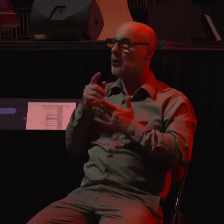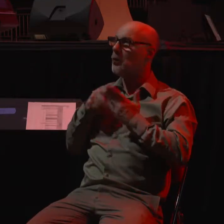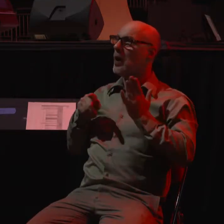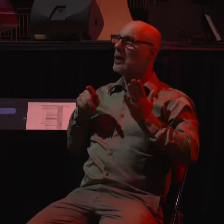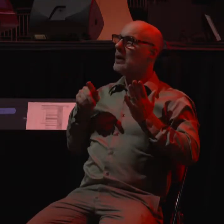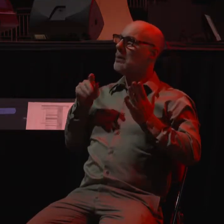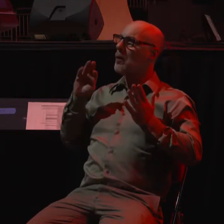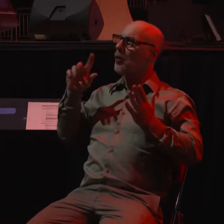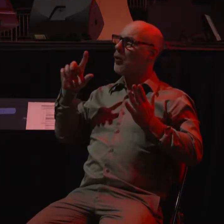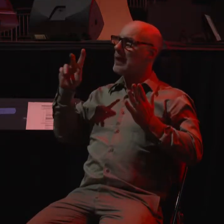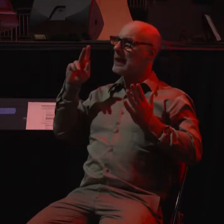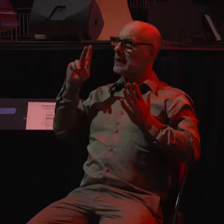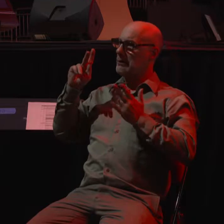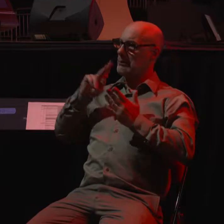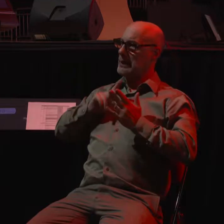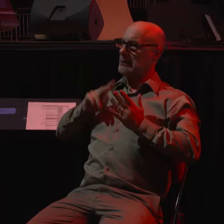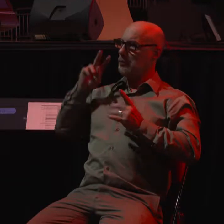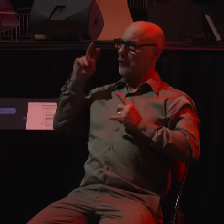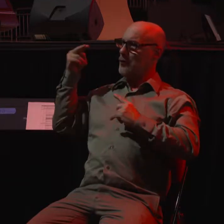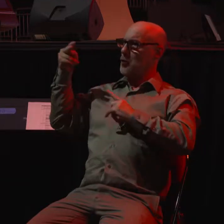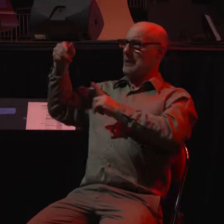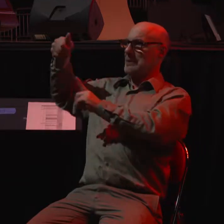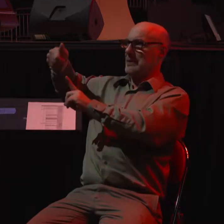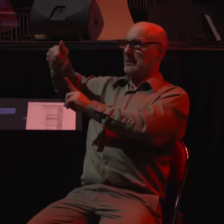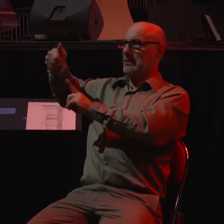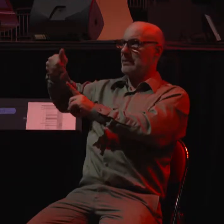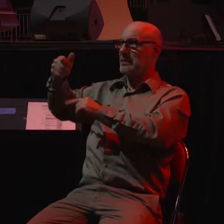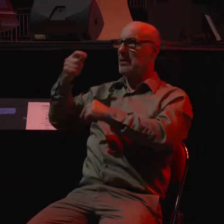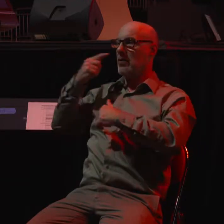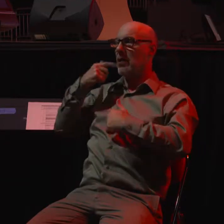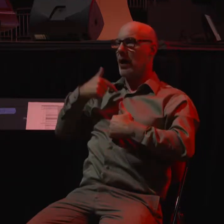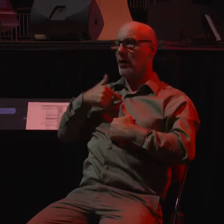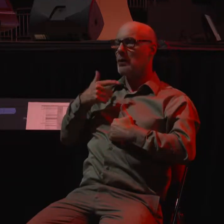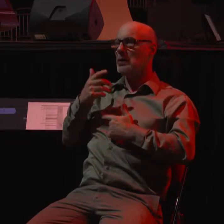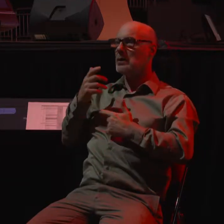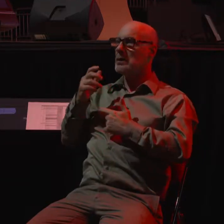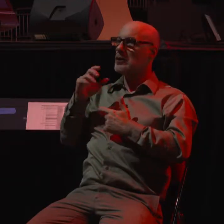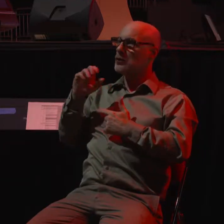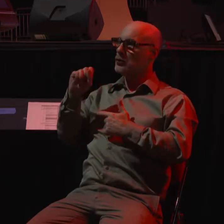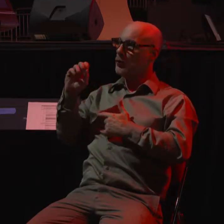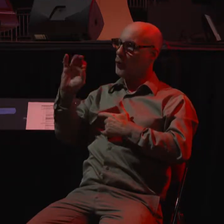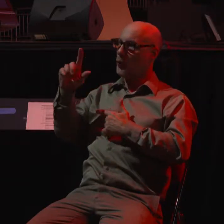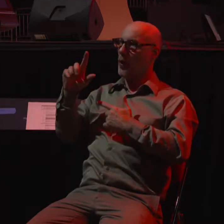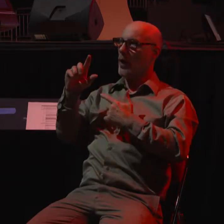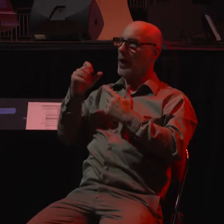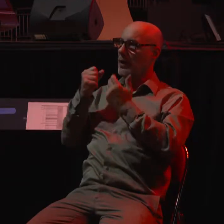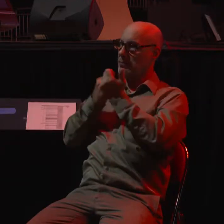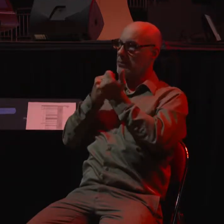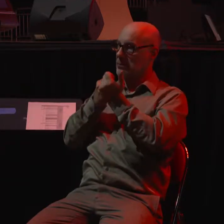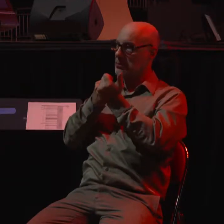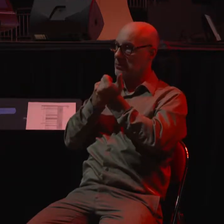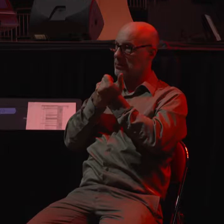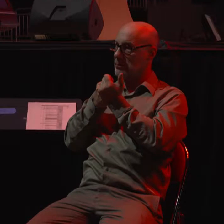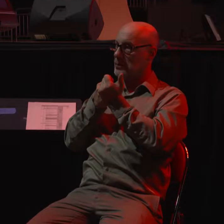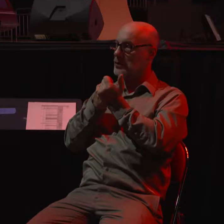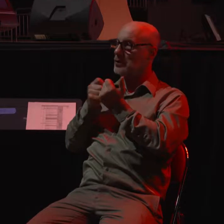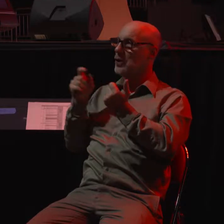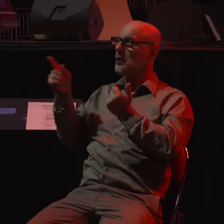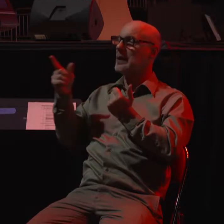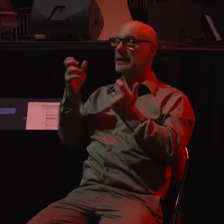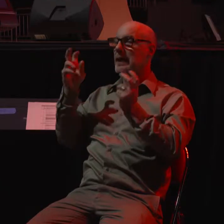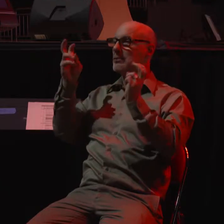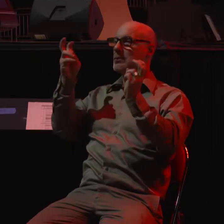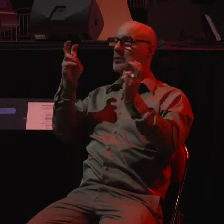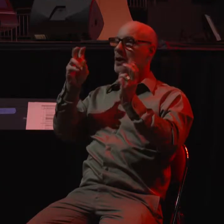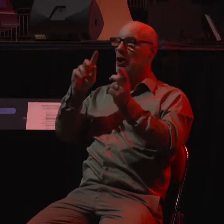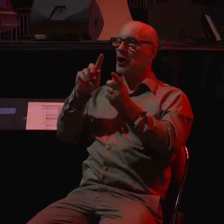social justice. And that was, of course, informed through the lens of what King would oftentimes call transformed